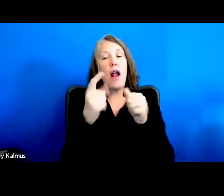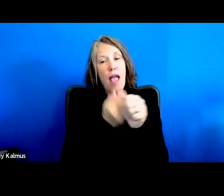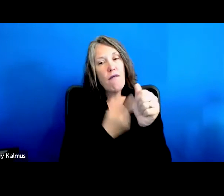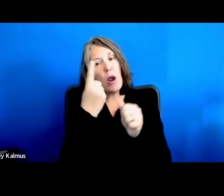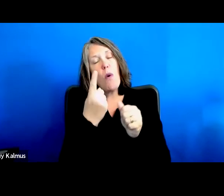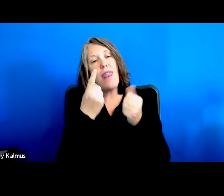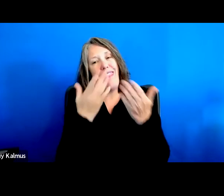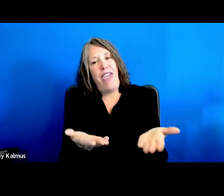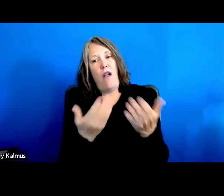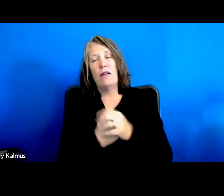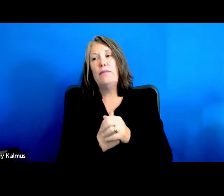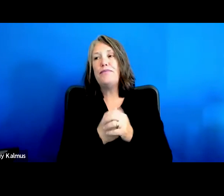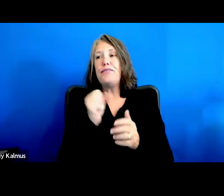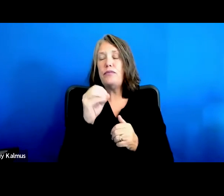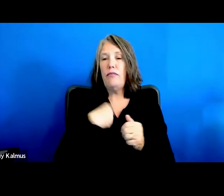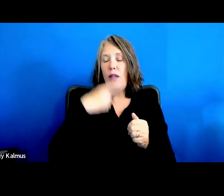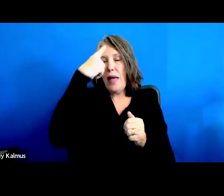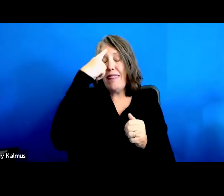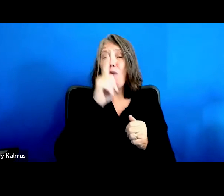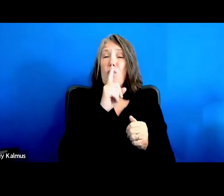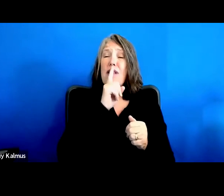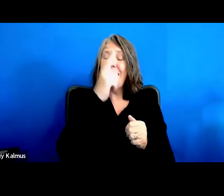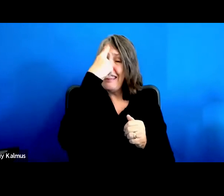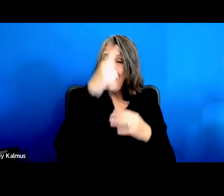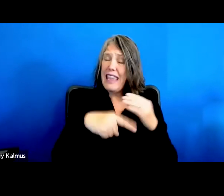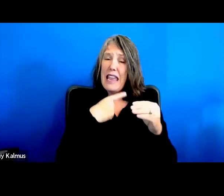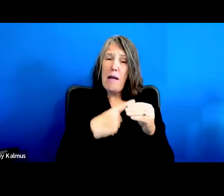everyone at the table. So I think really thinking about